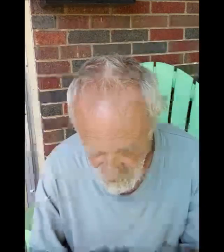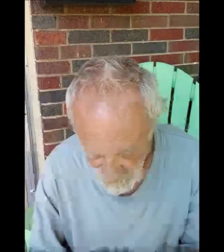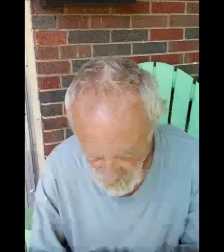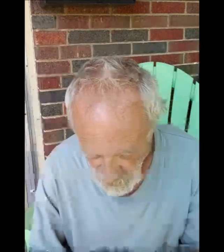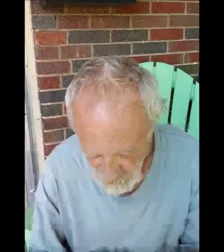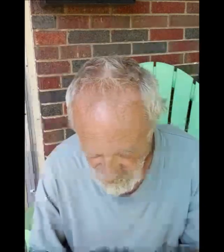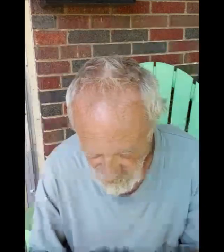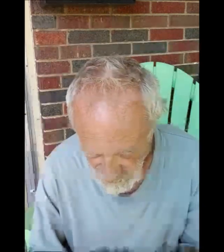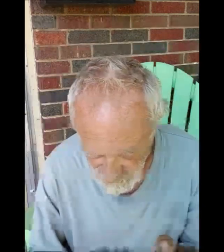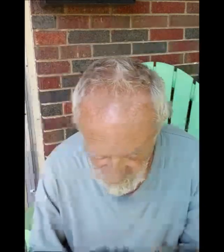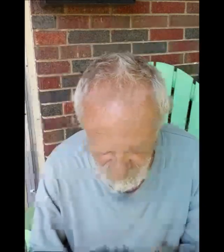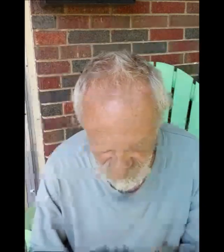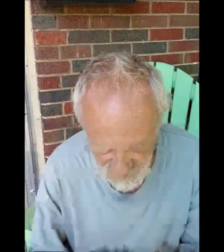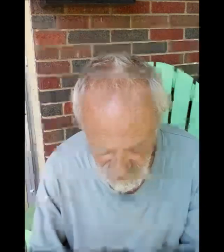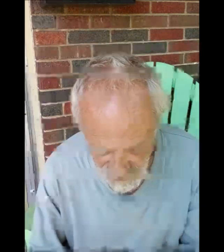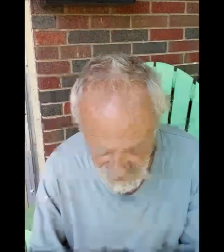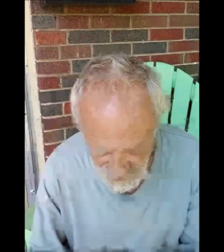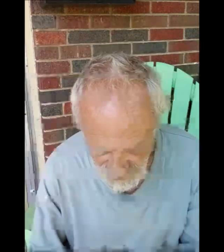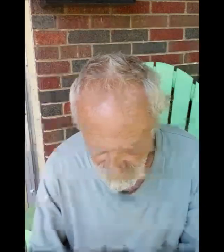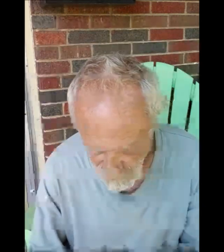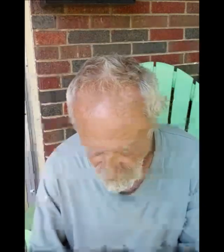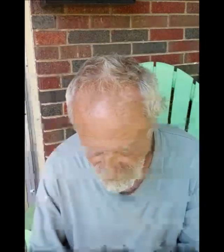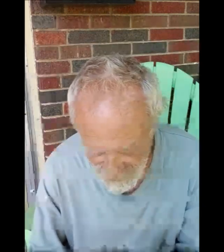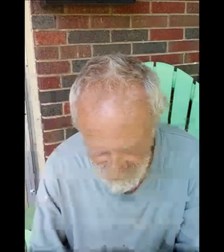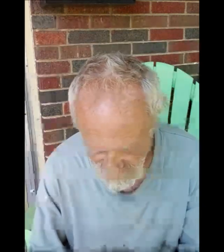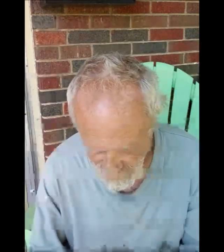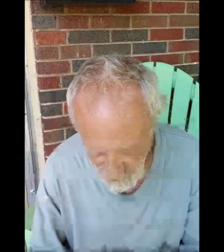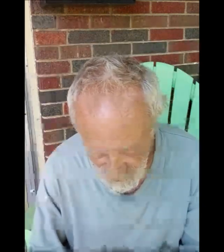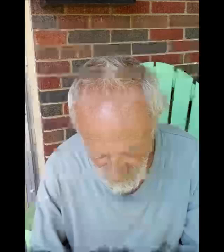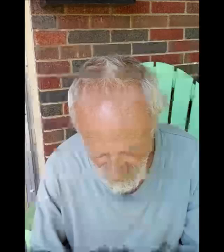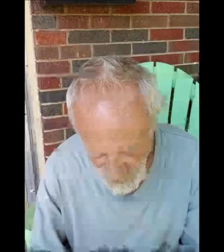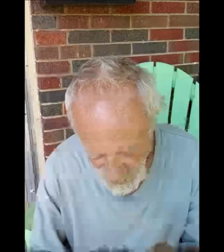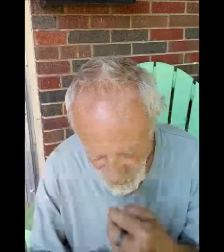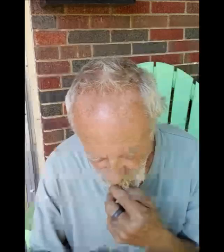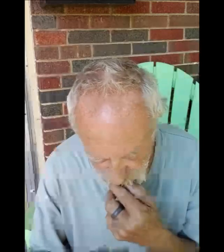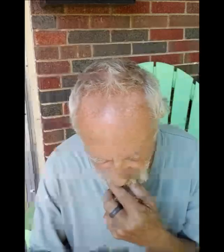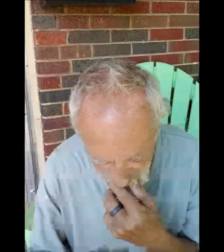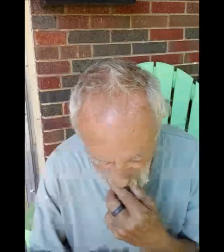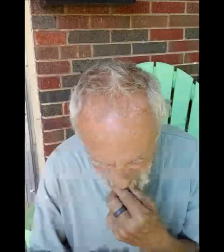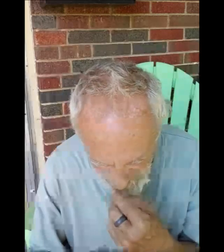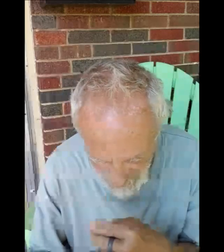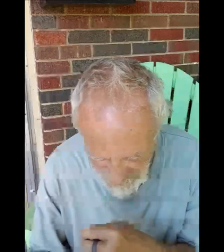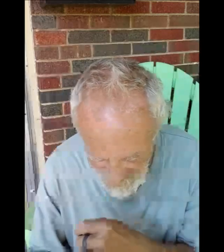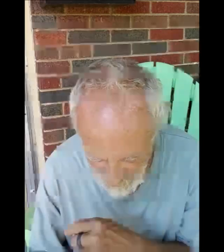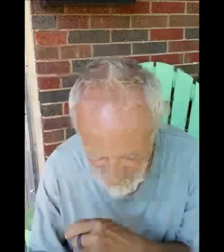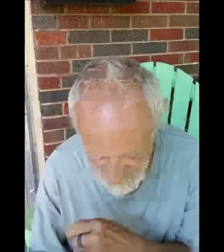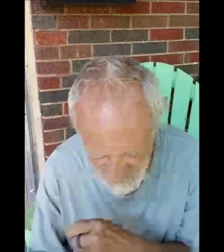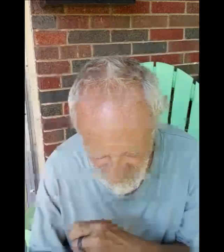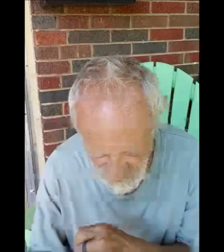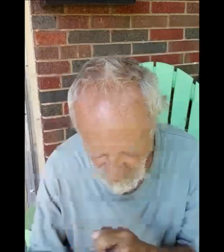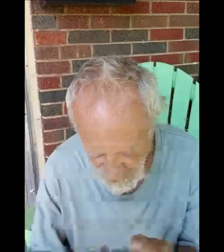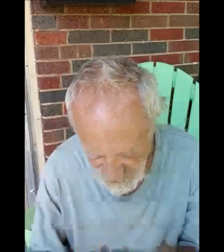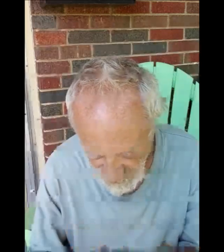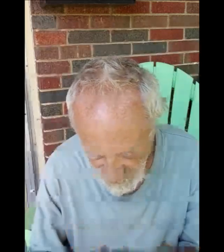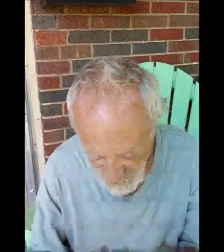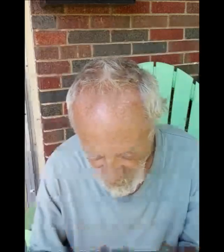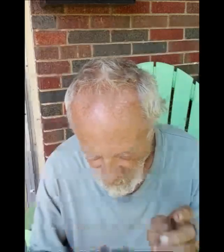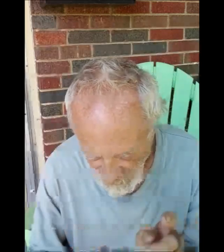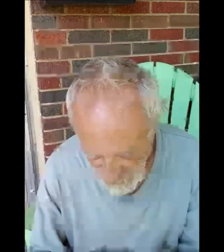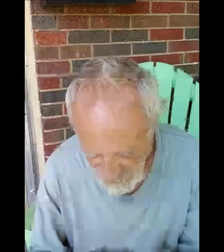of your arms. In this position, you see, if you held anything in your hand, it would be hidden just as night hides things from your sight. That is